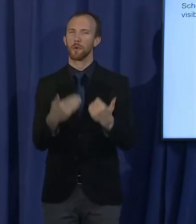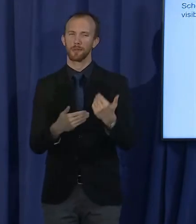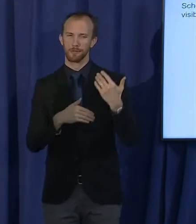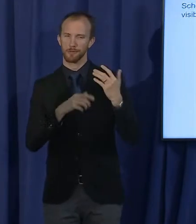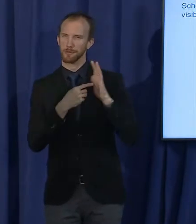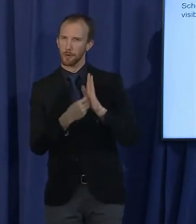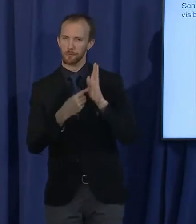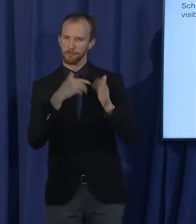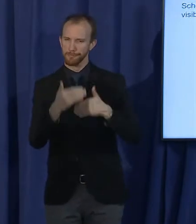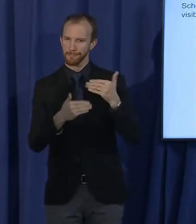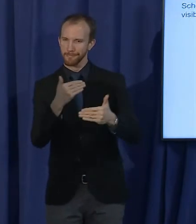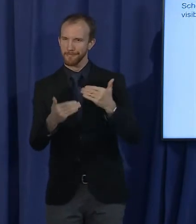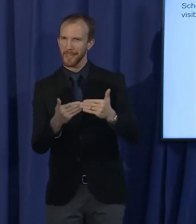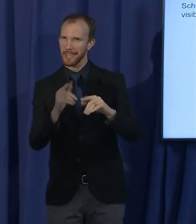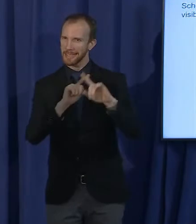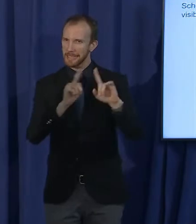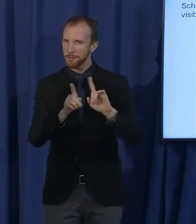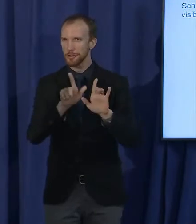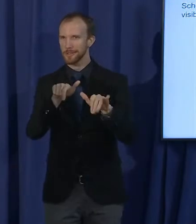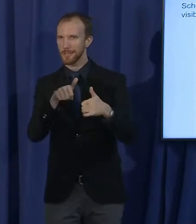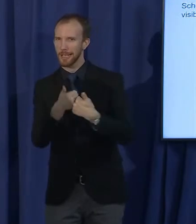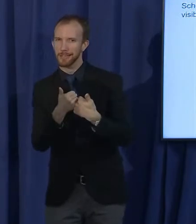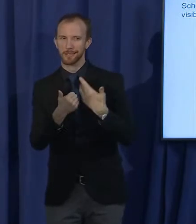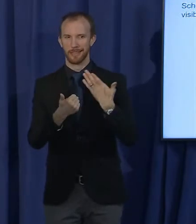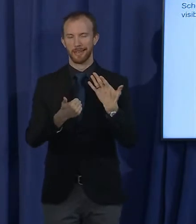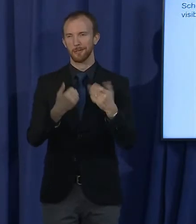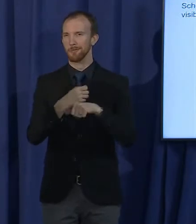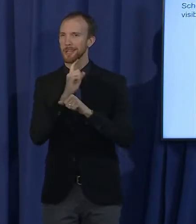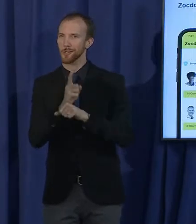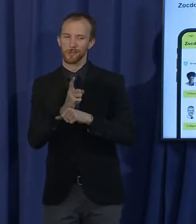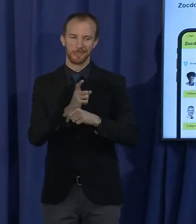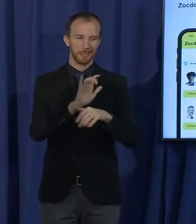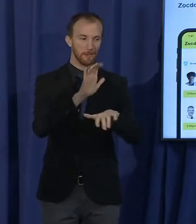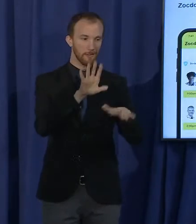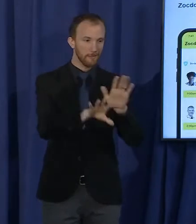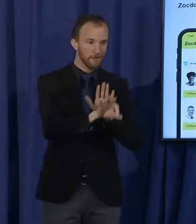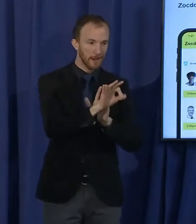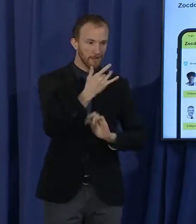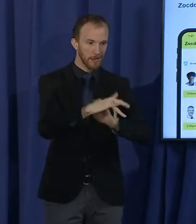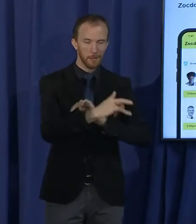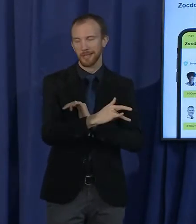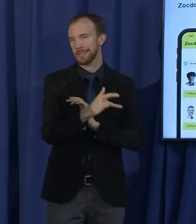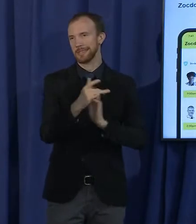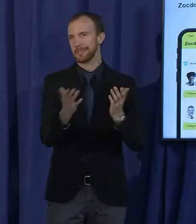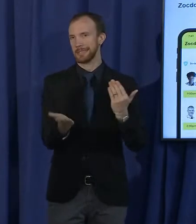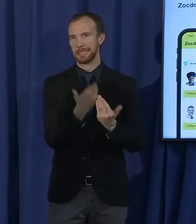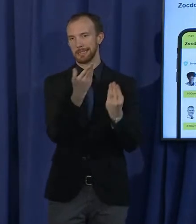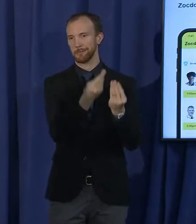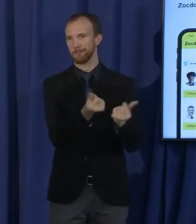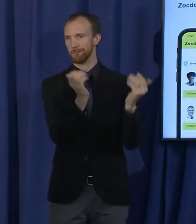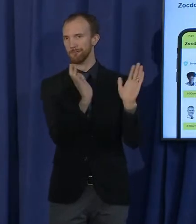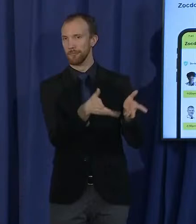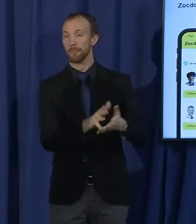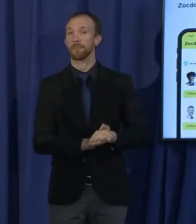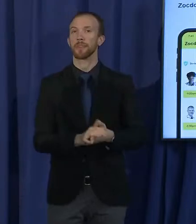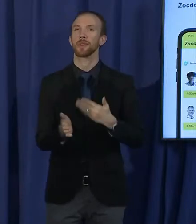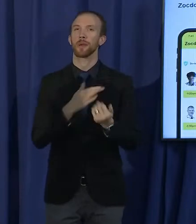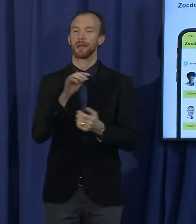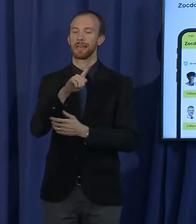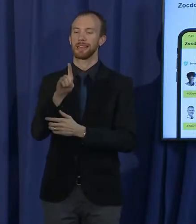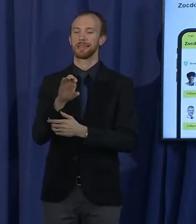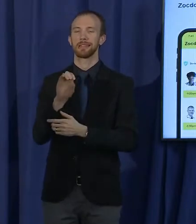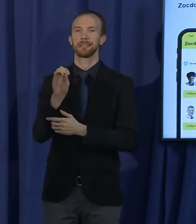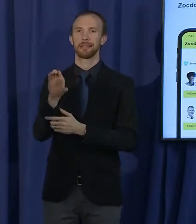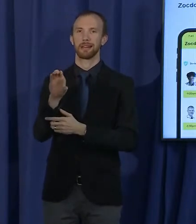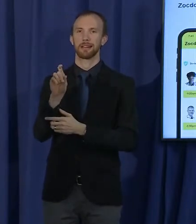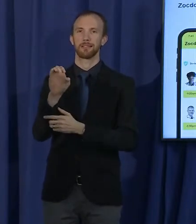other challenges that aren't solved challenges and leave the scheduling one aside. So to just quickly level set on what Zocdox is,